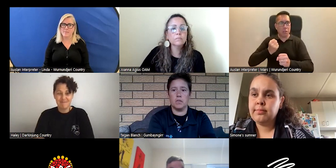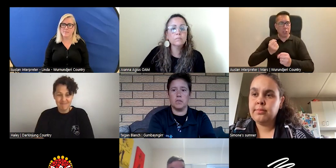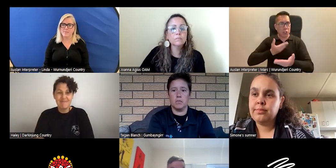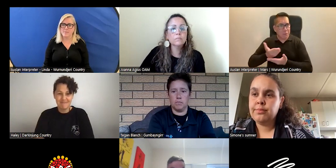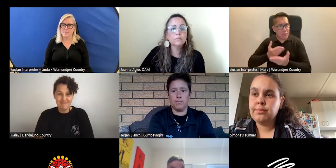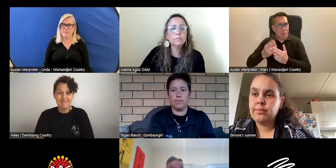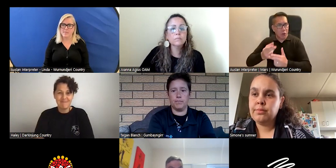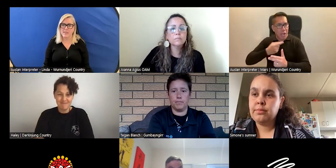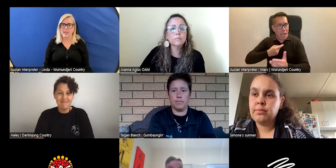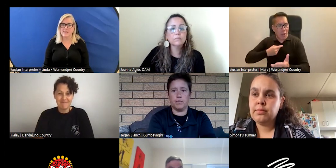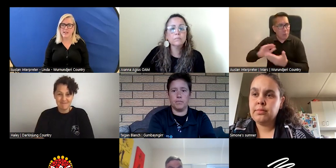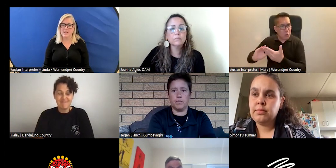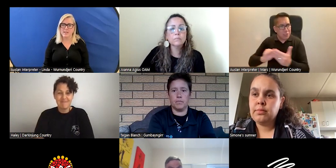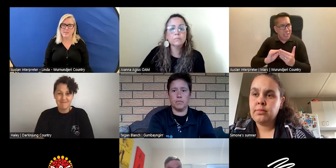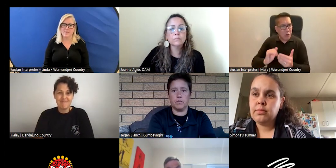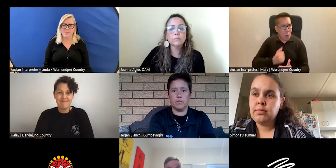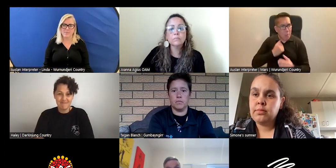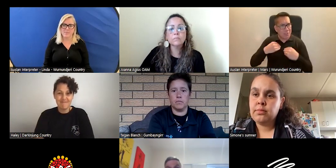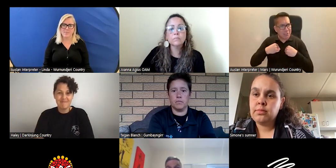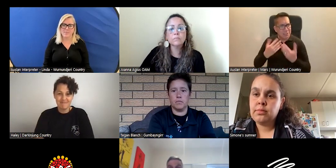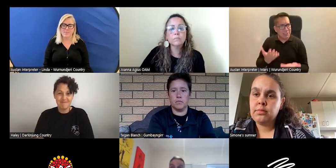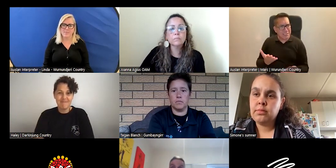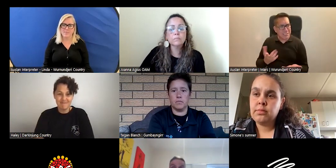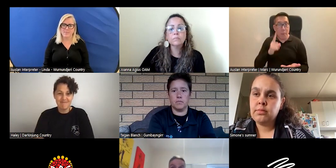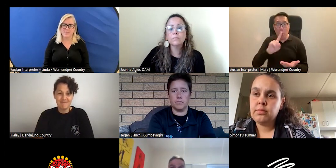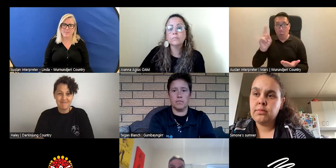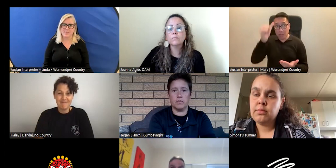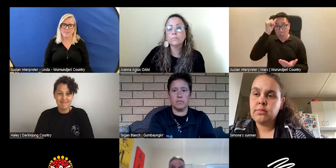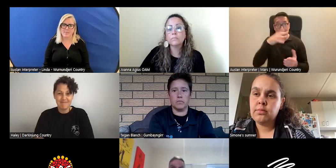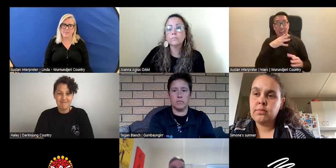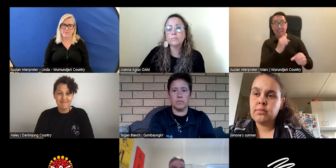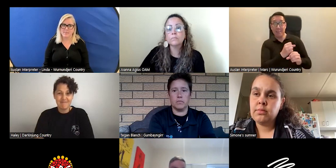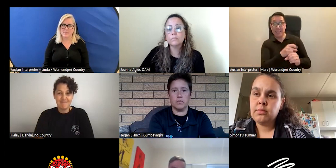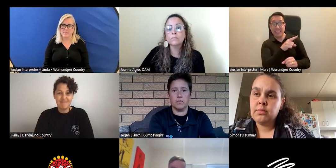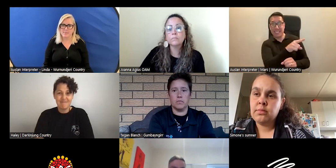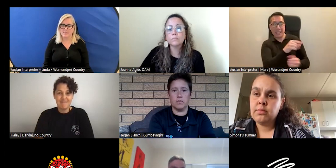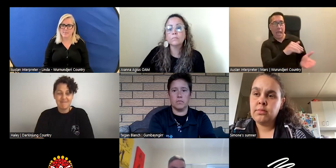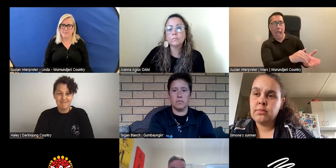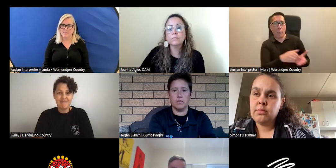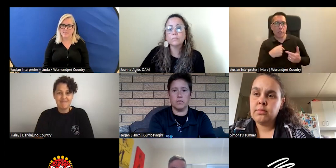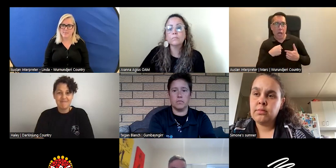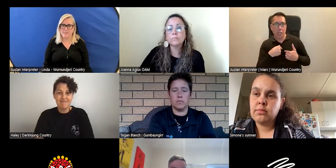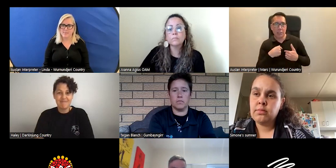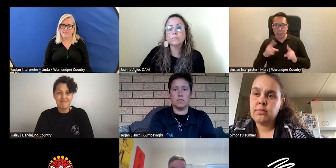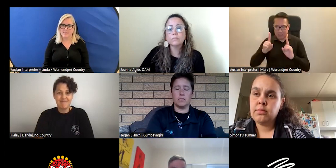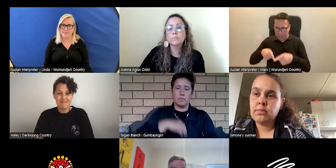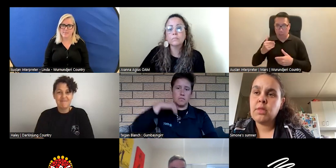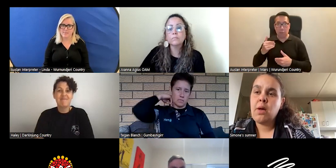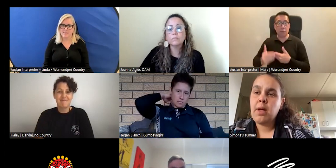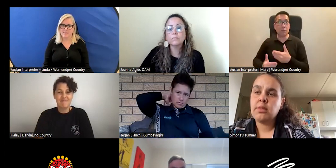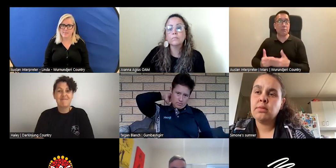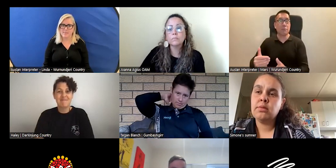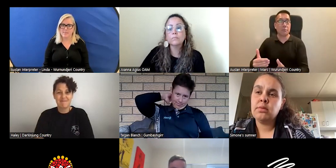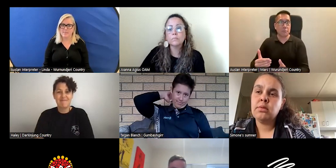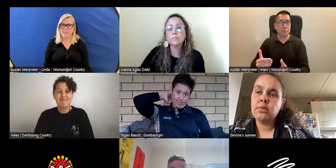our communities. Yeah, exactly. But what we know is the government helps us get the foot off the ground and then